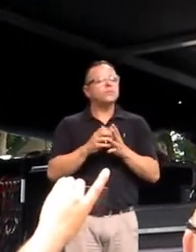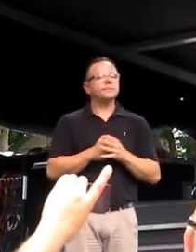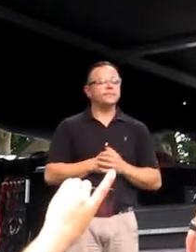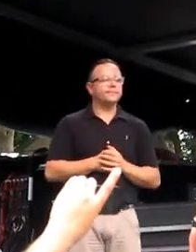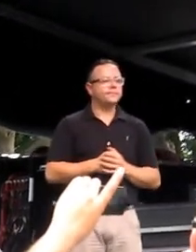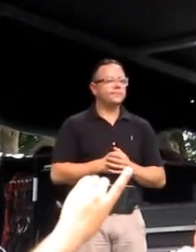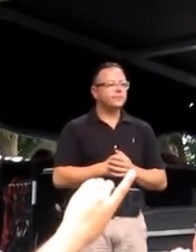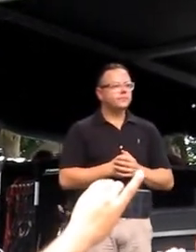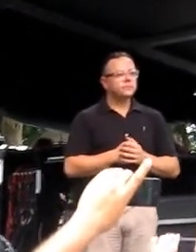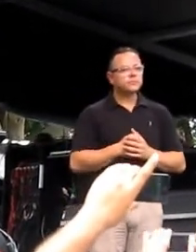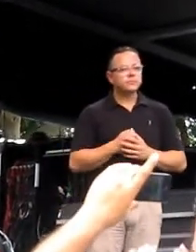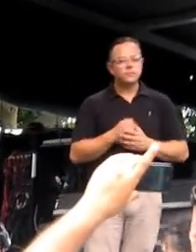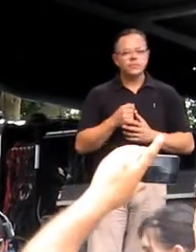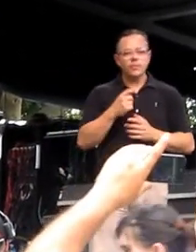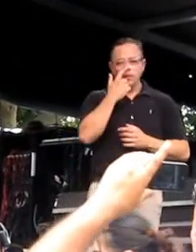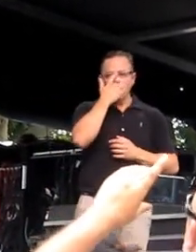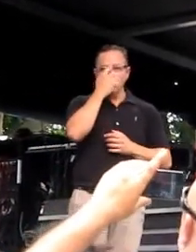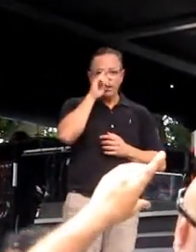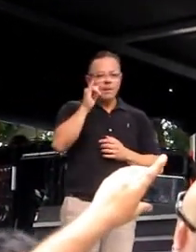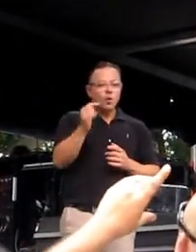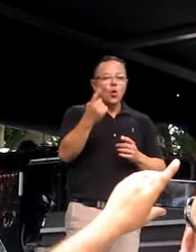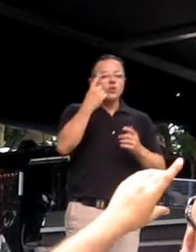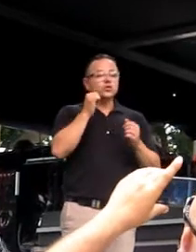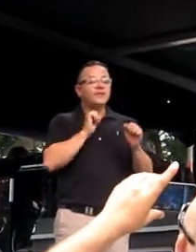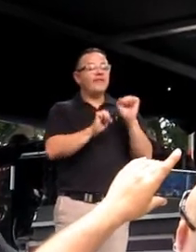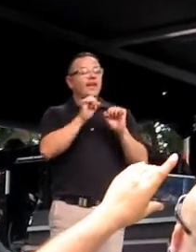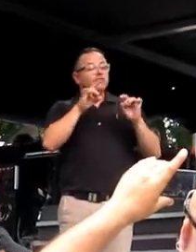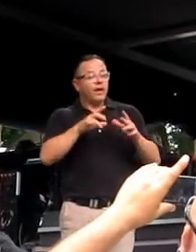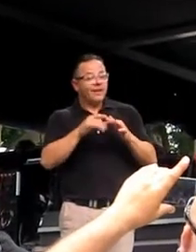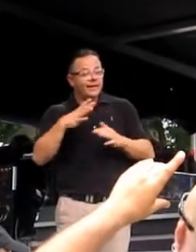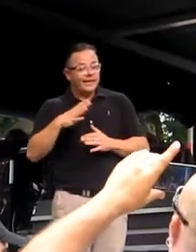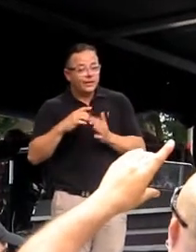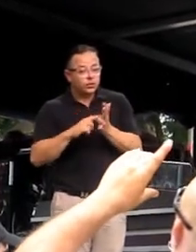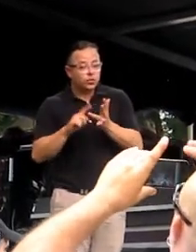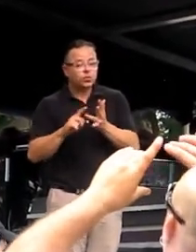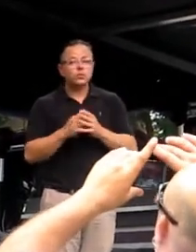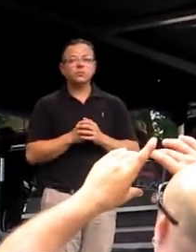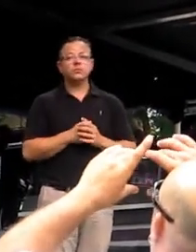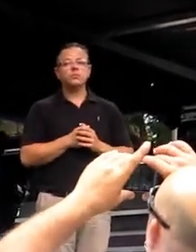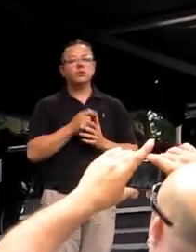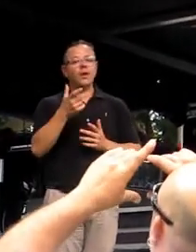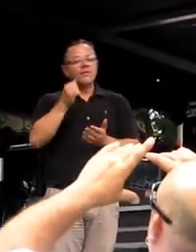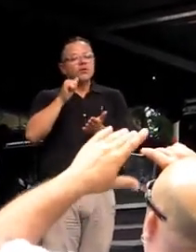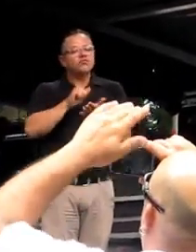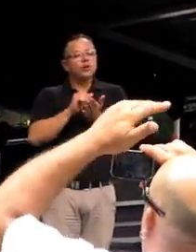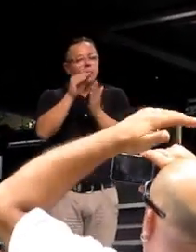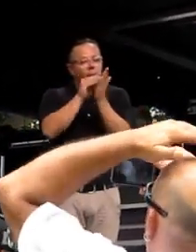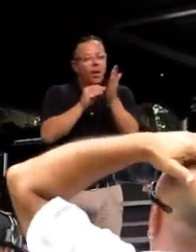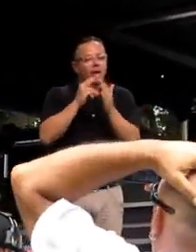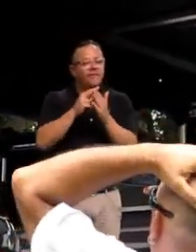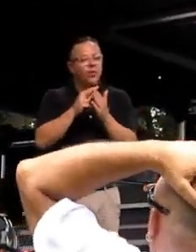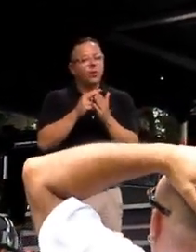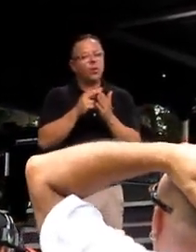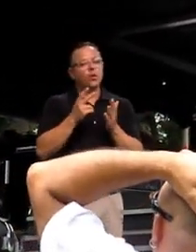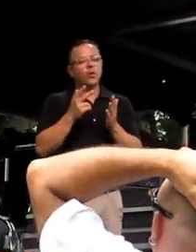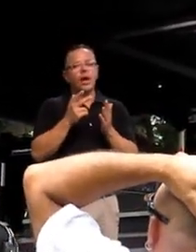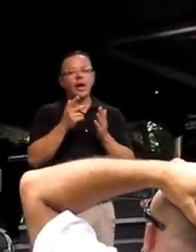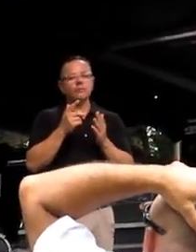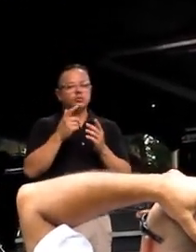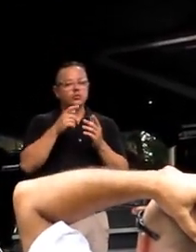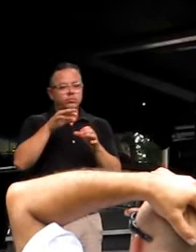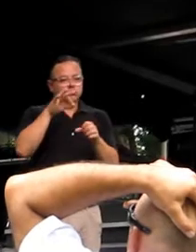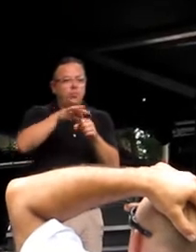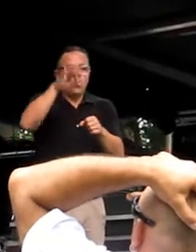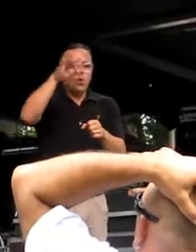freedom. You can be called upon to defend Australia if the need arises. You have the right to apply for appointment or to be elected